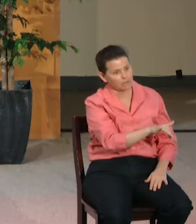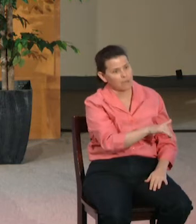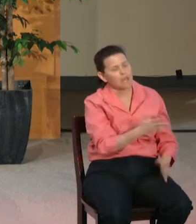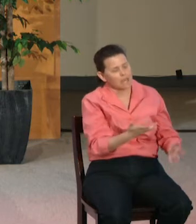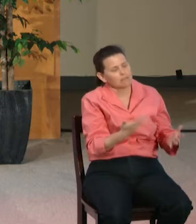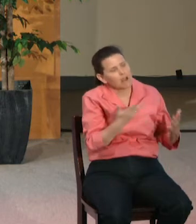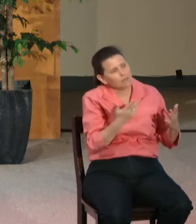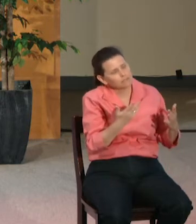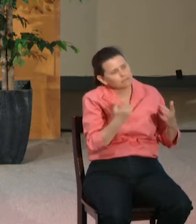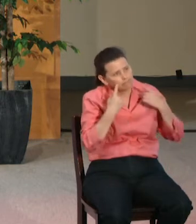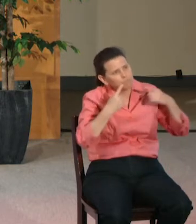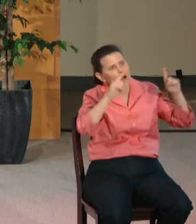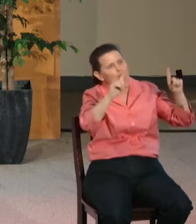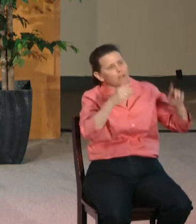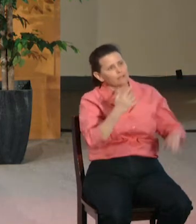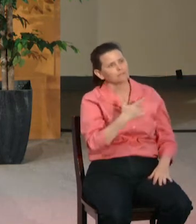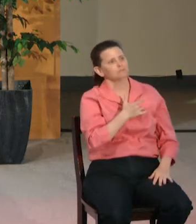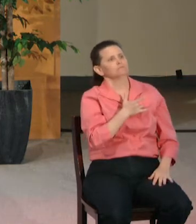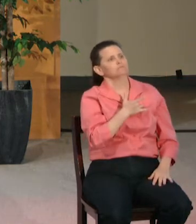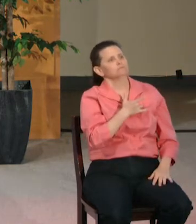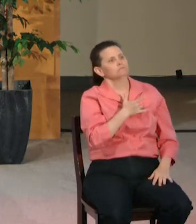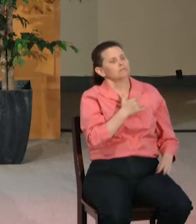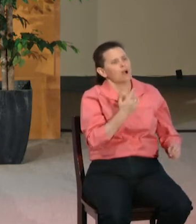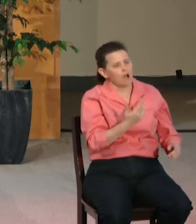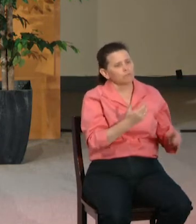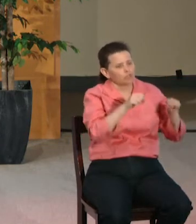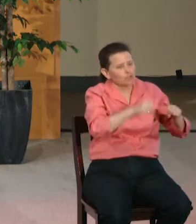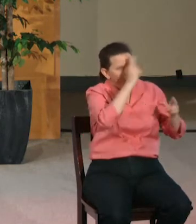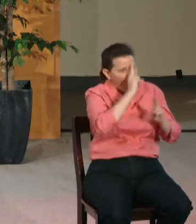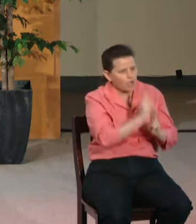that. That resulted actually in a song called Strawberry Moon, which was the